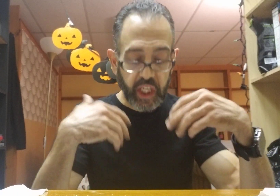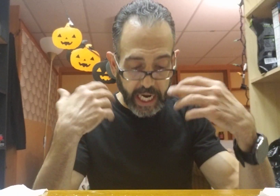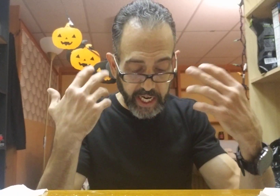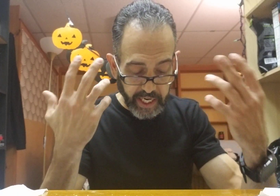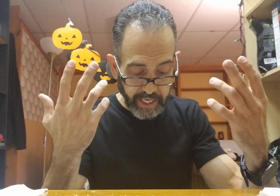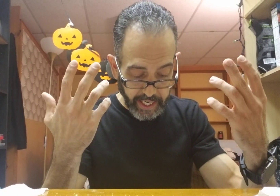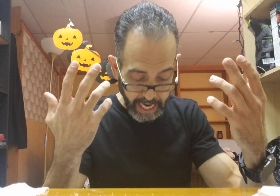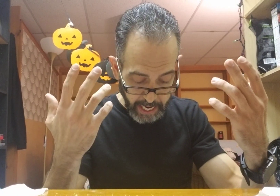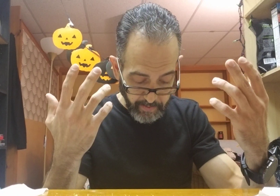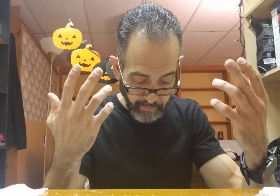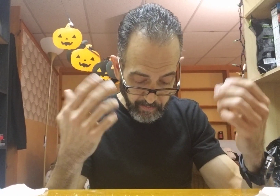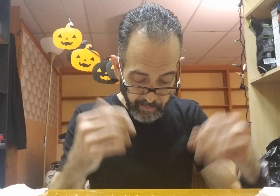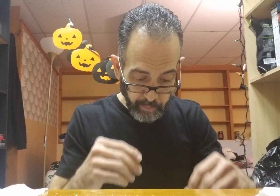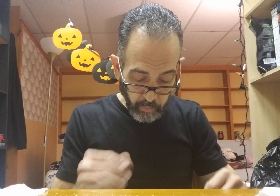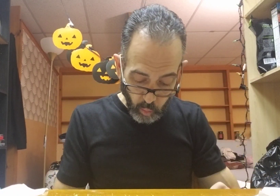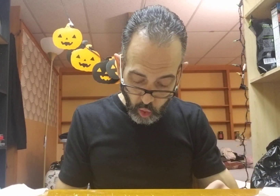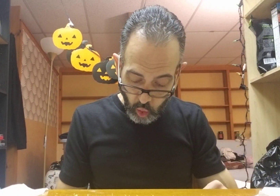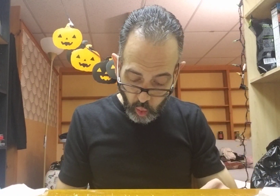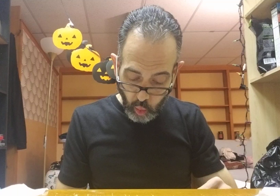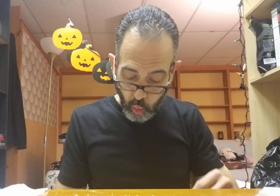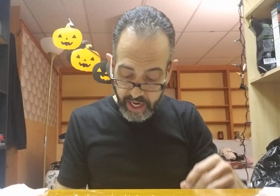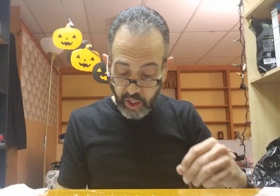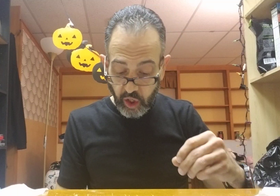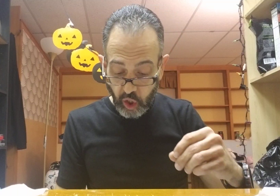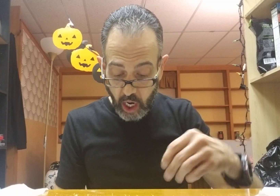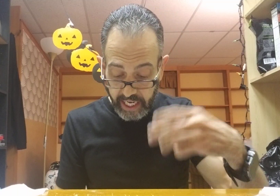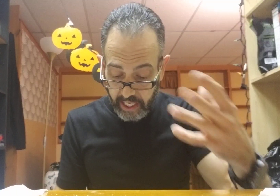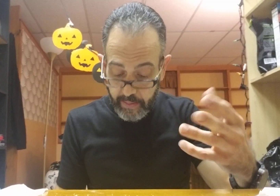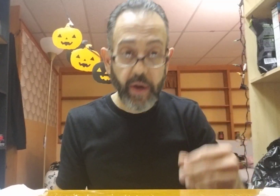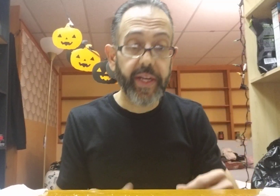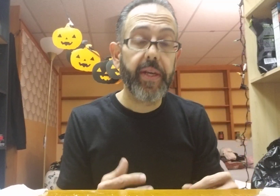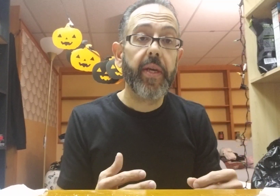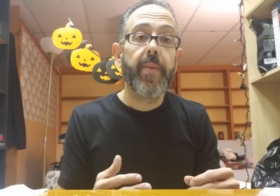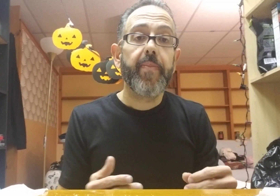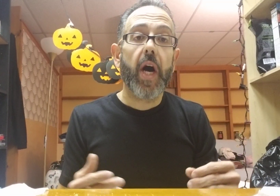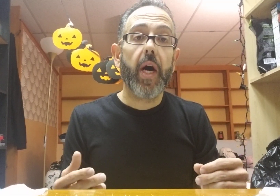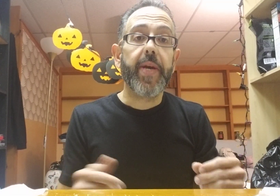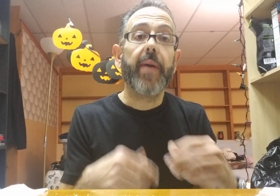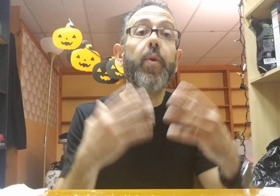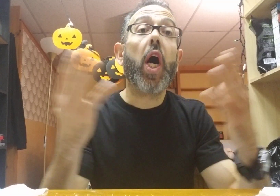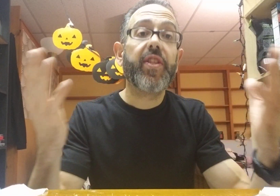kind of we are just talking about it in a broad